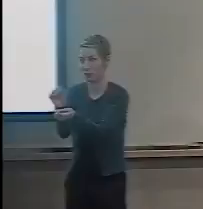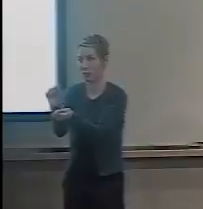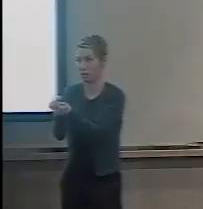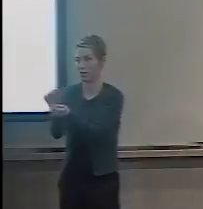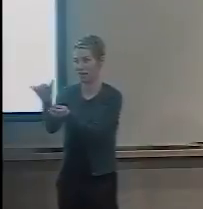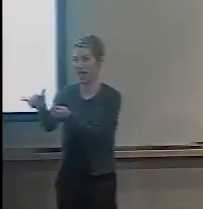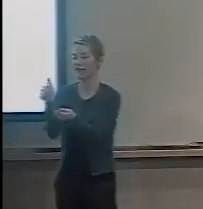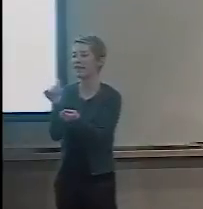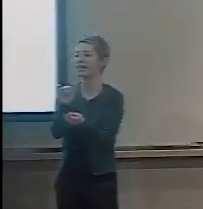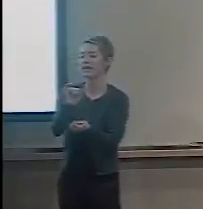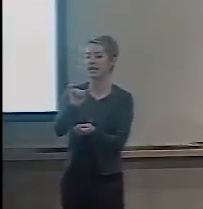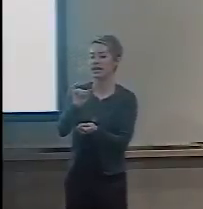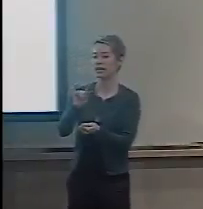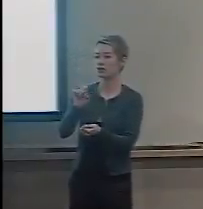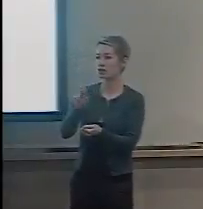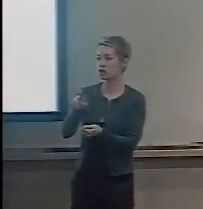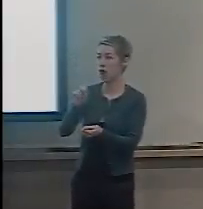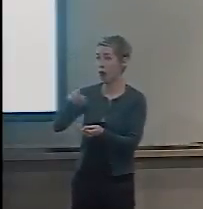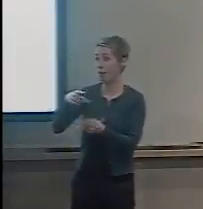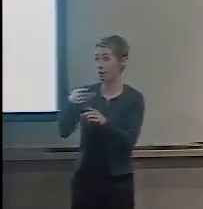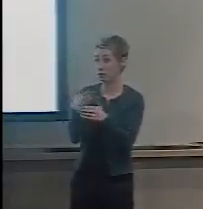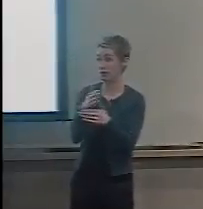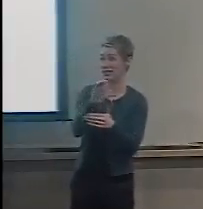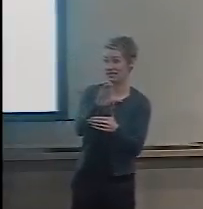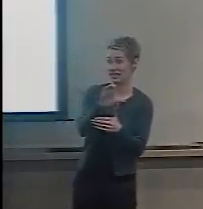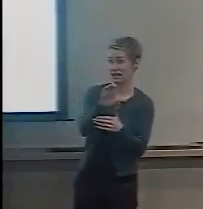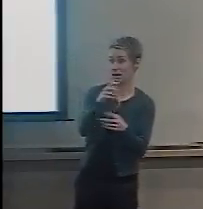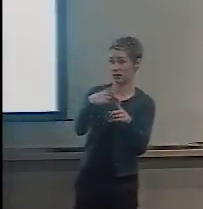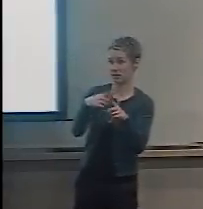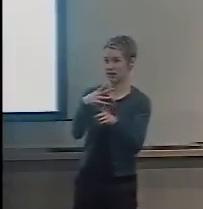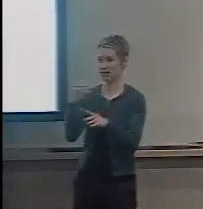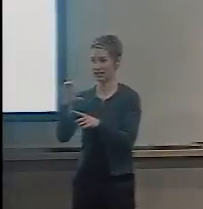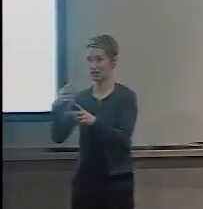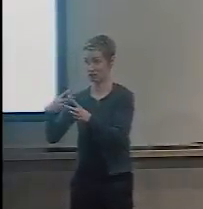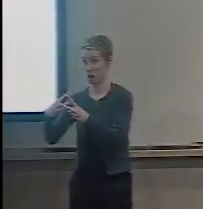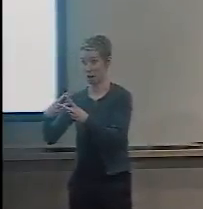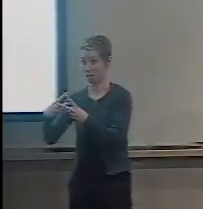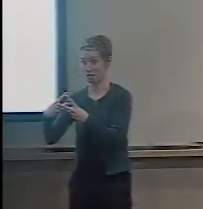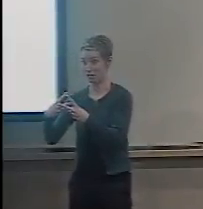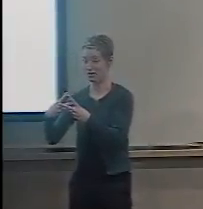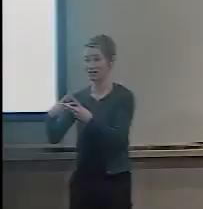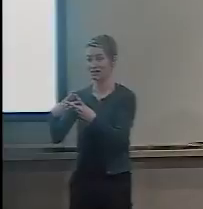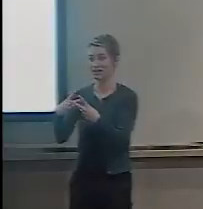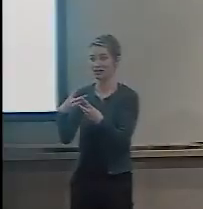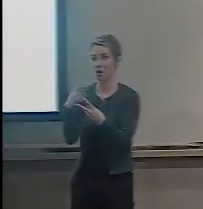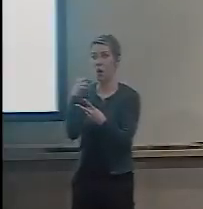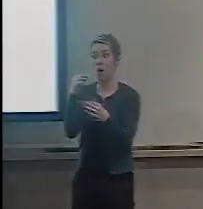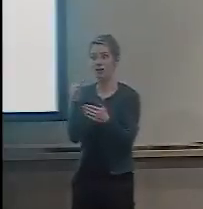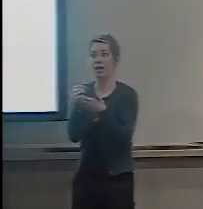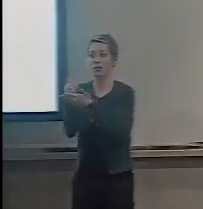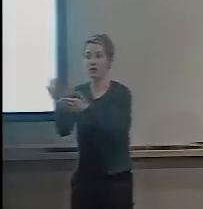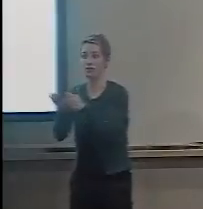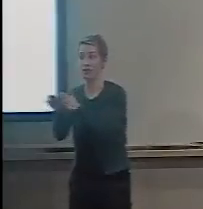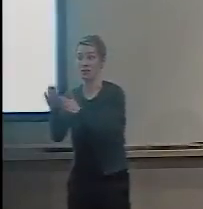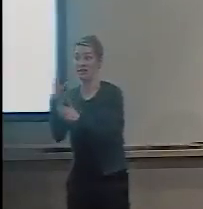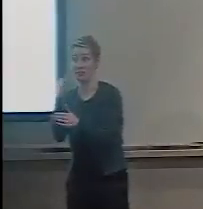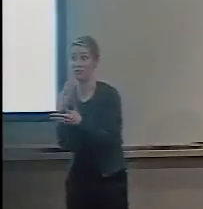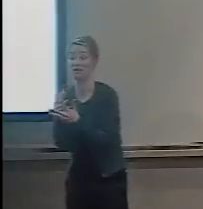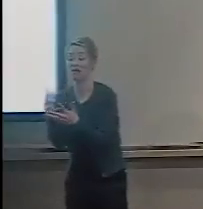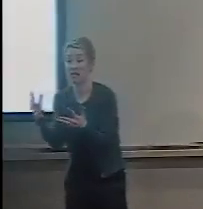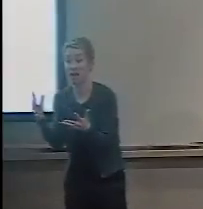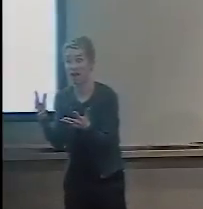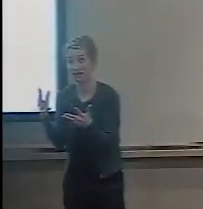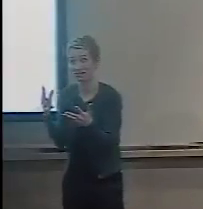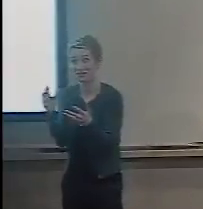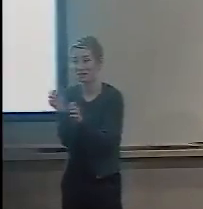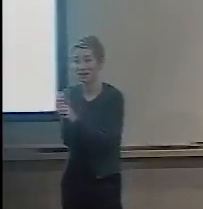They interoping between C# and C++, and also hopefully help your development experience a lot